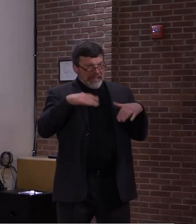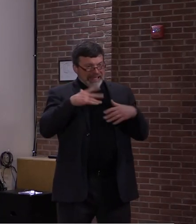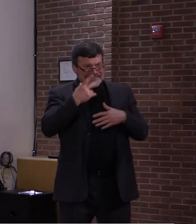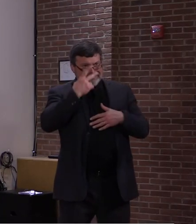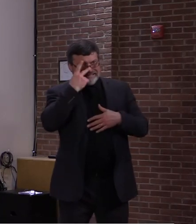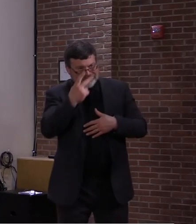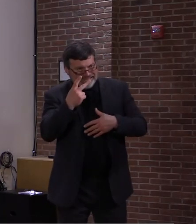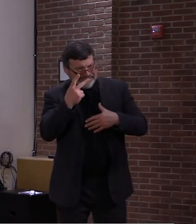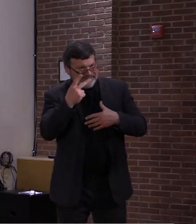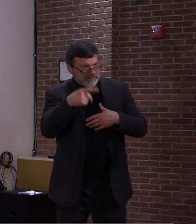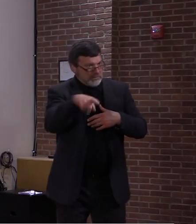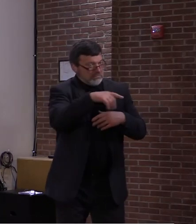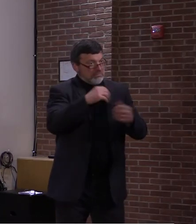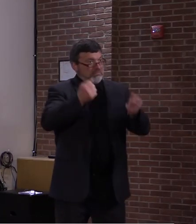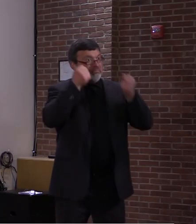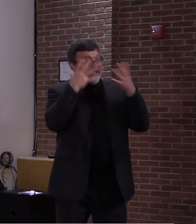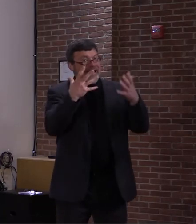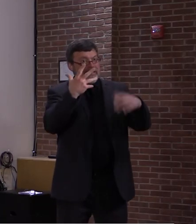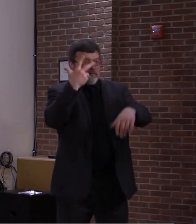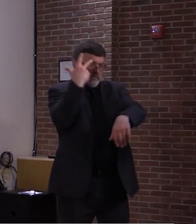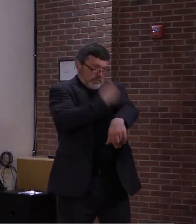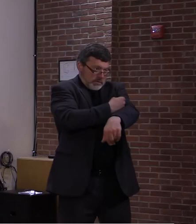encouraging for all of us to hear.